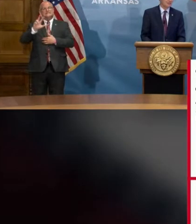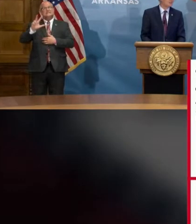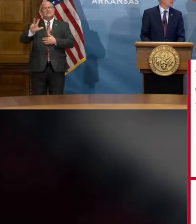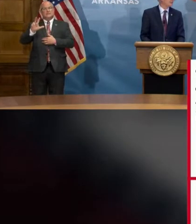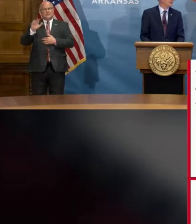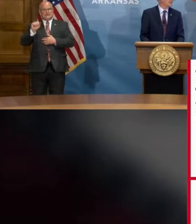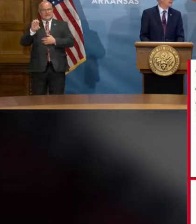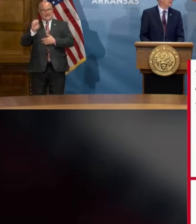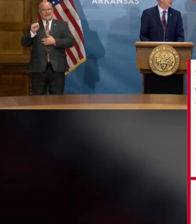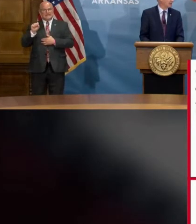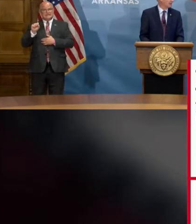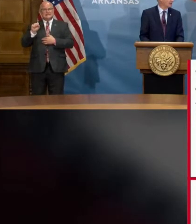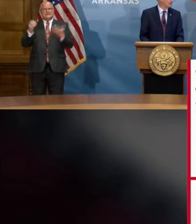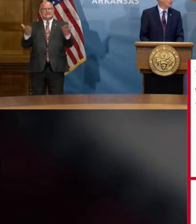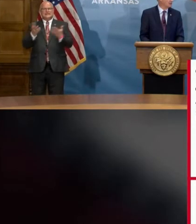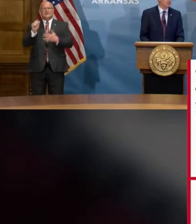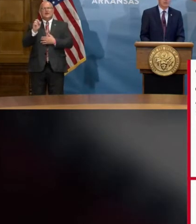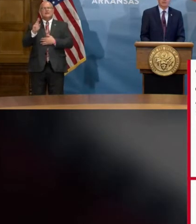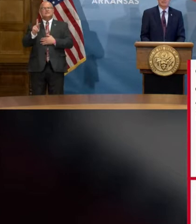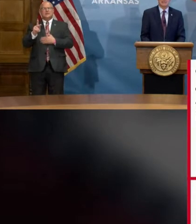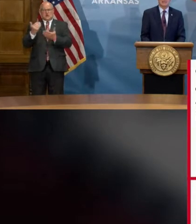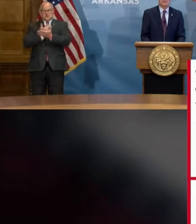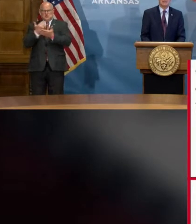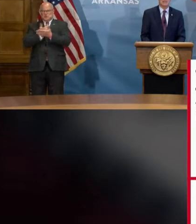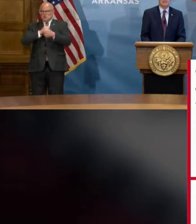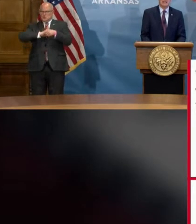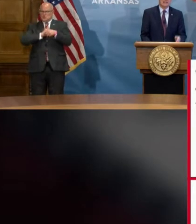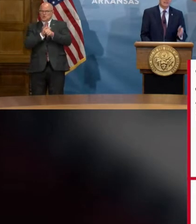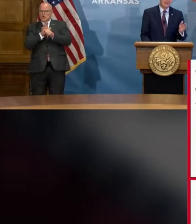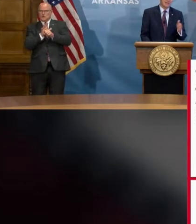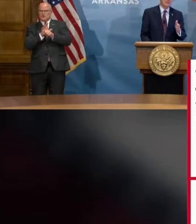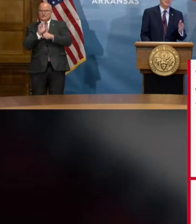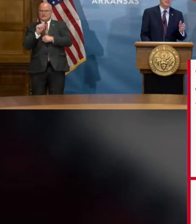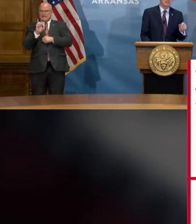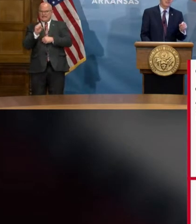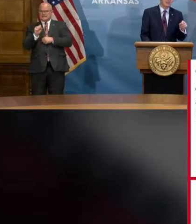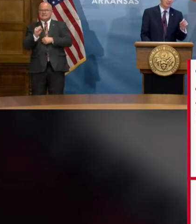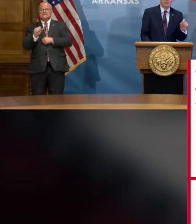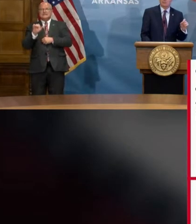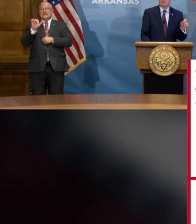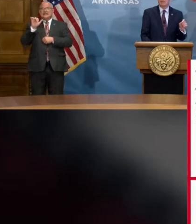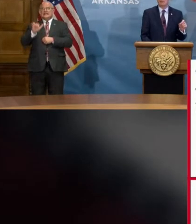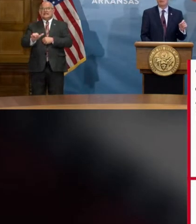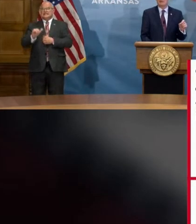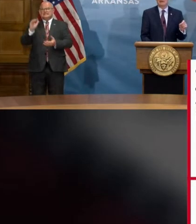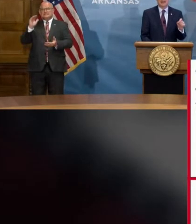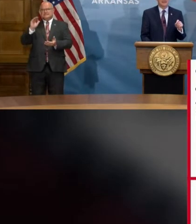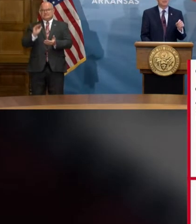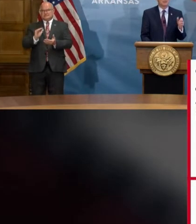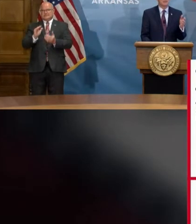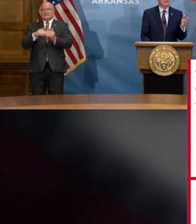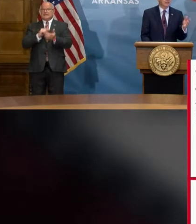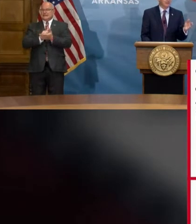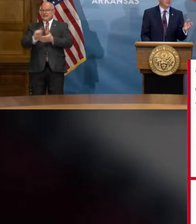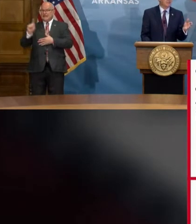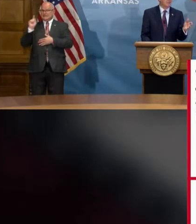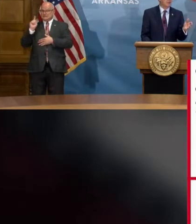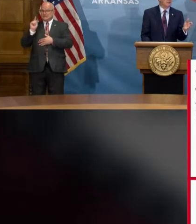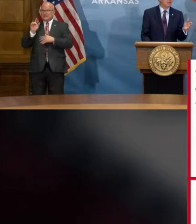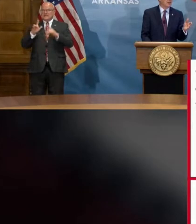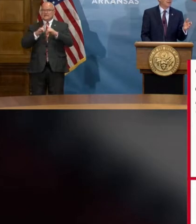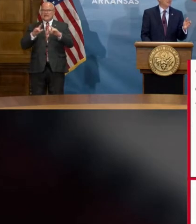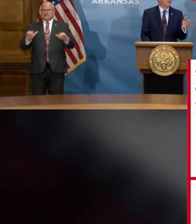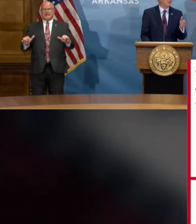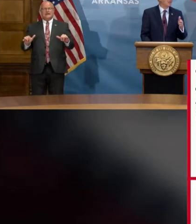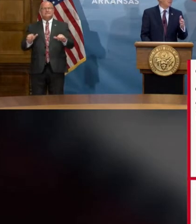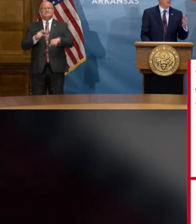163 cases in Arkansas, new COVID cases. This is a little bit lower than last week, the same period